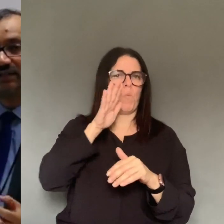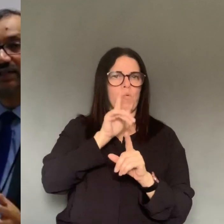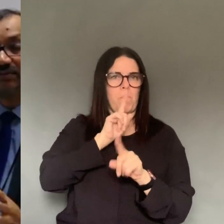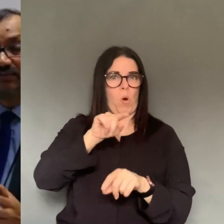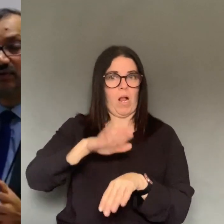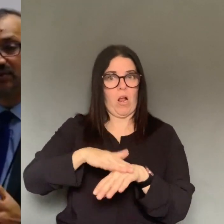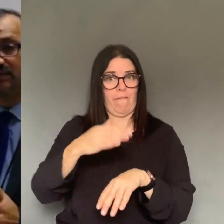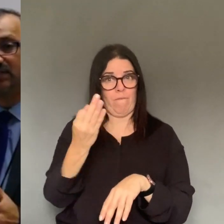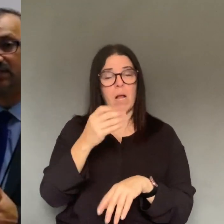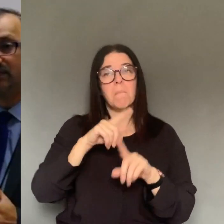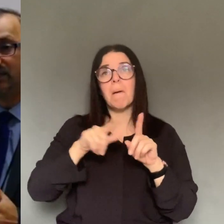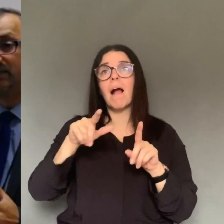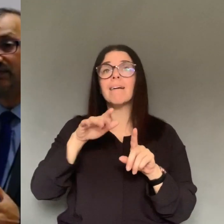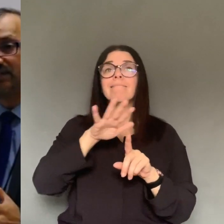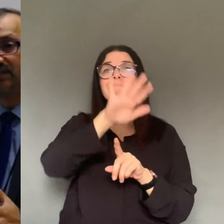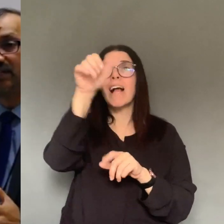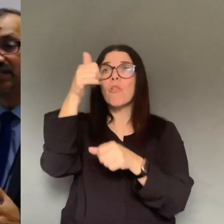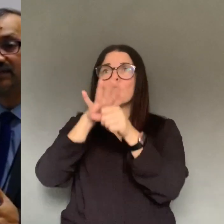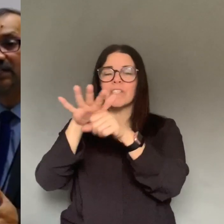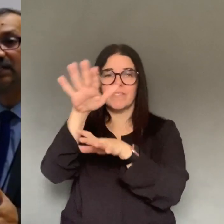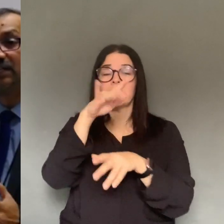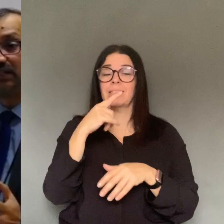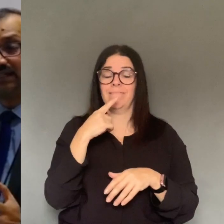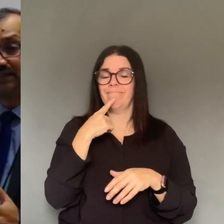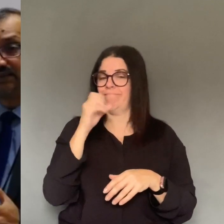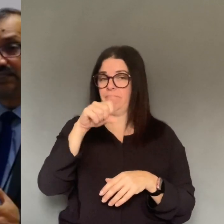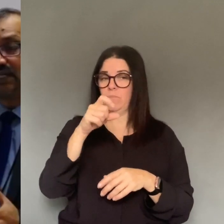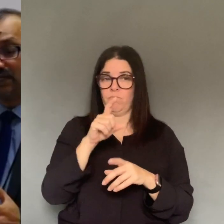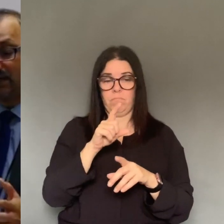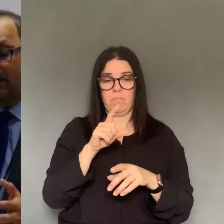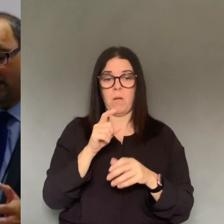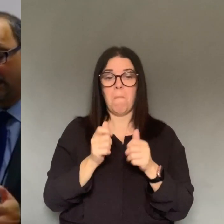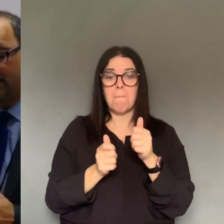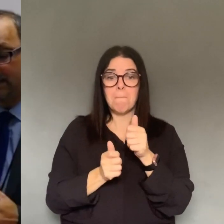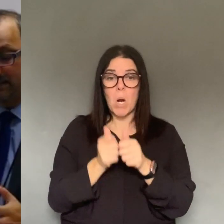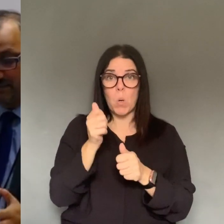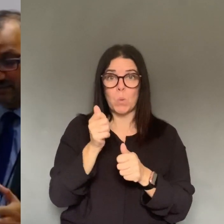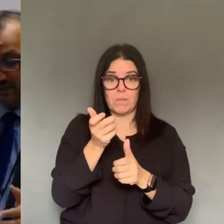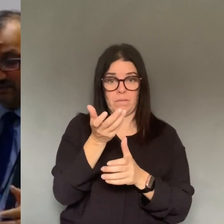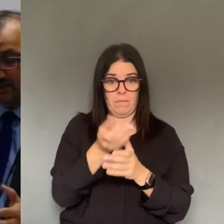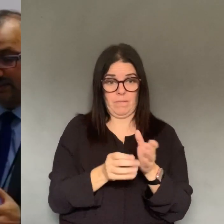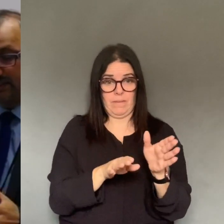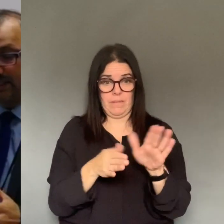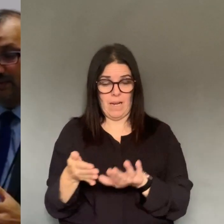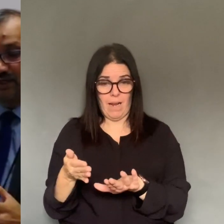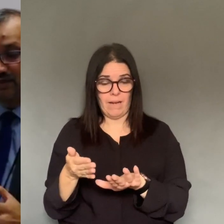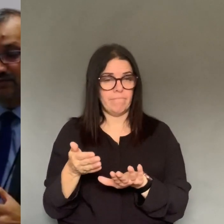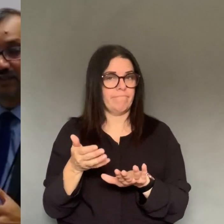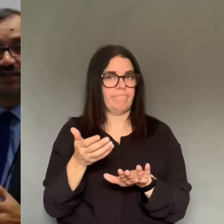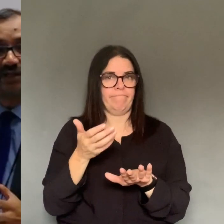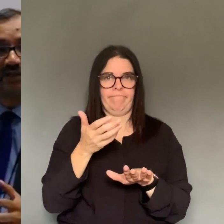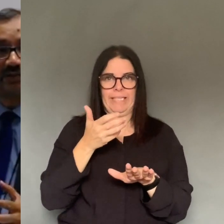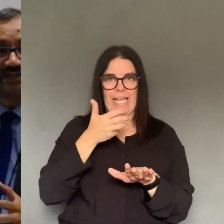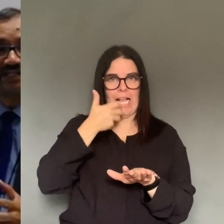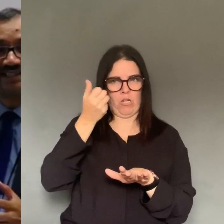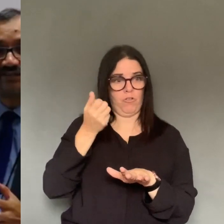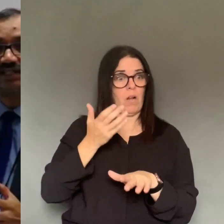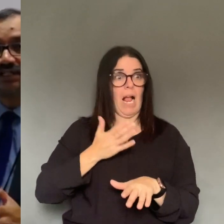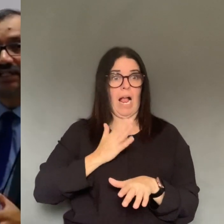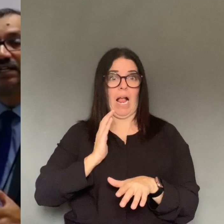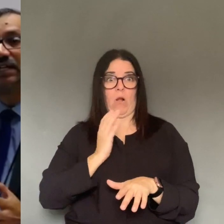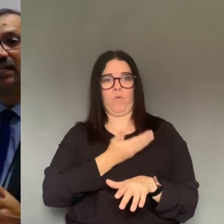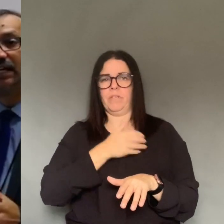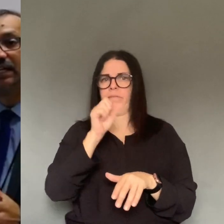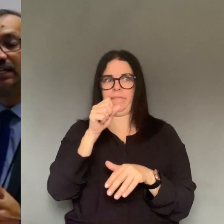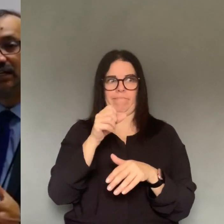has to, most of these individuals who have lost their lives, they are elderly. Our cases, similarly, like all of them are older than